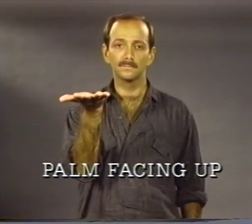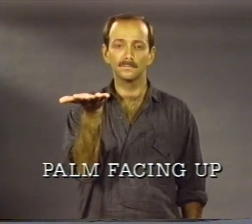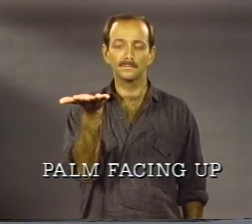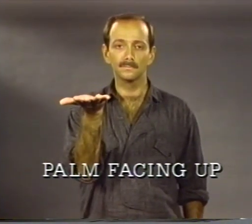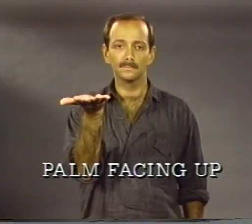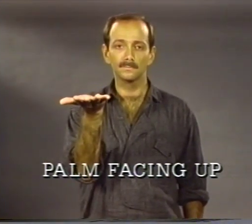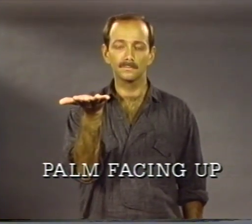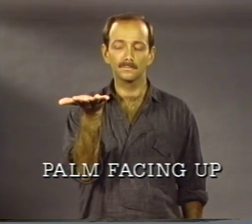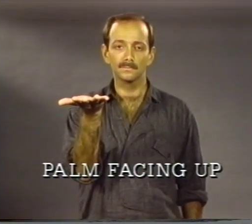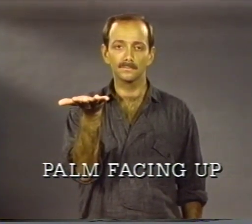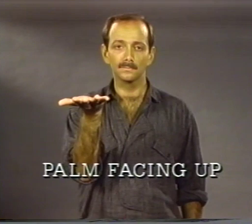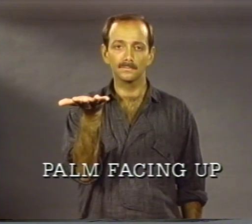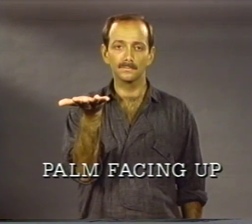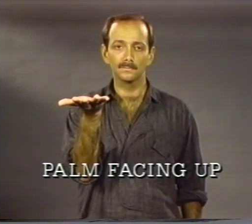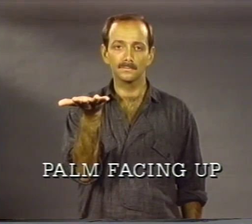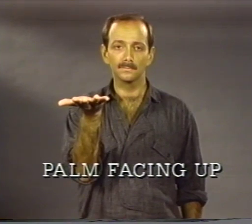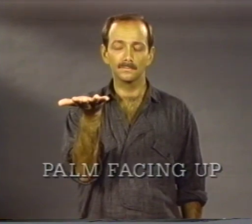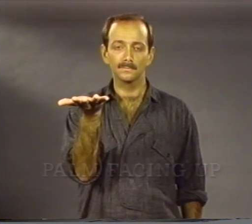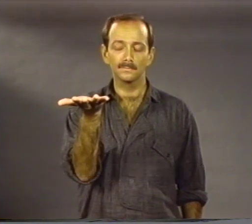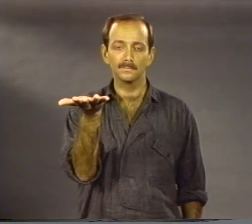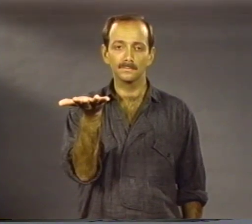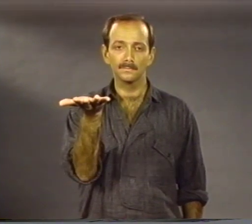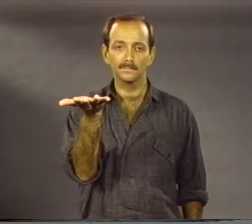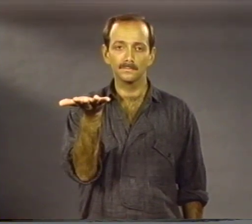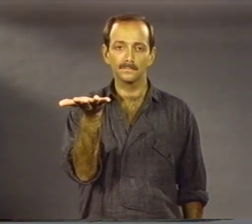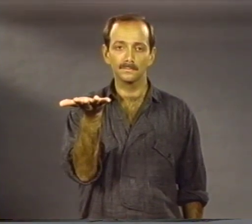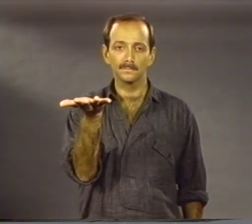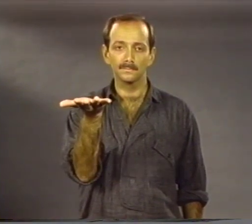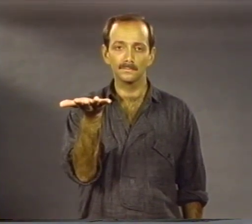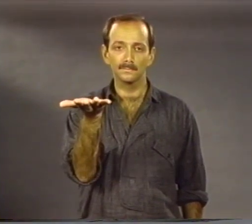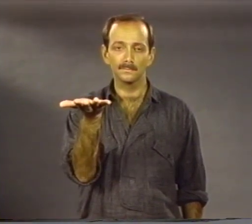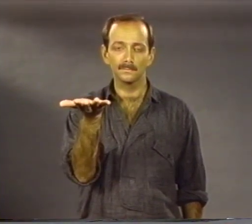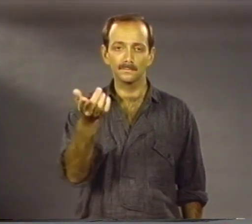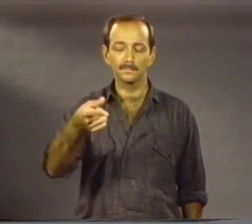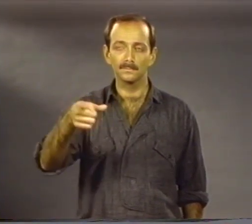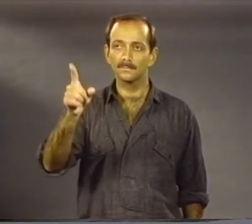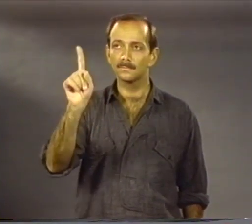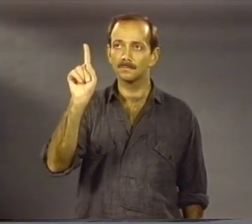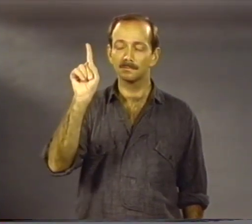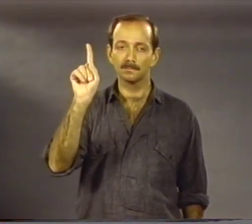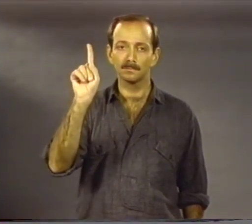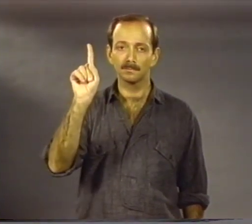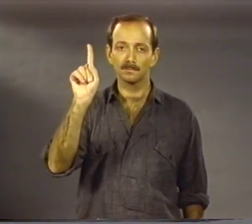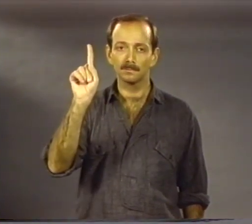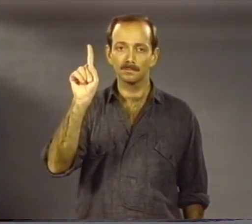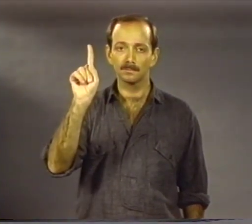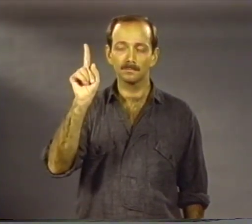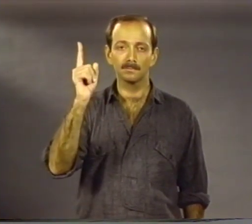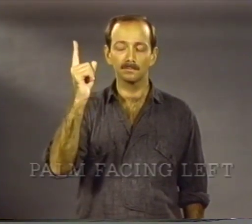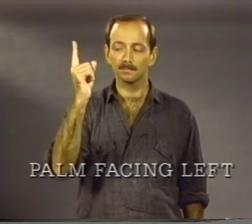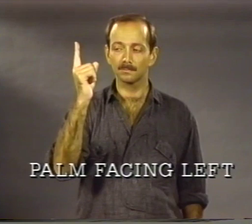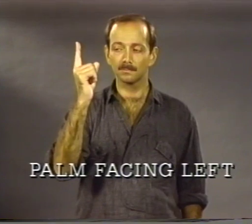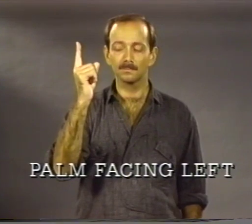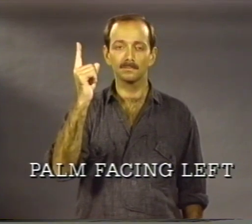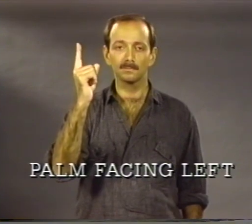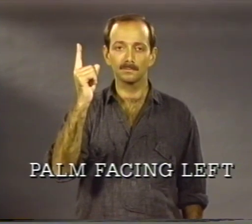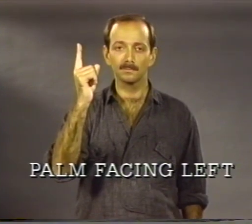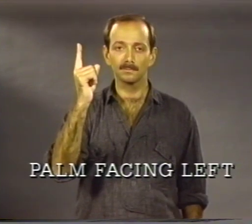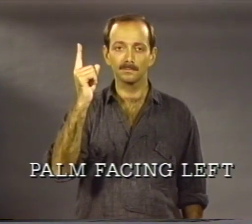is facing up. The extended index finger is pointing up and the palm is facing left.